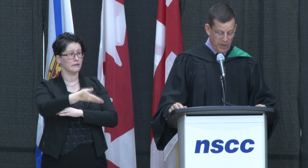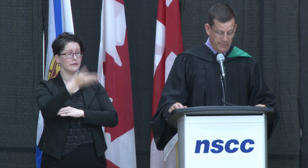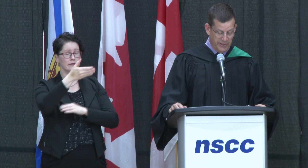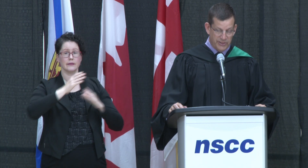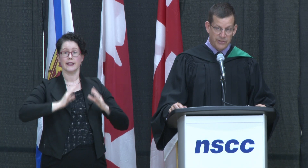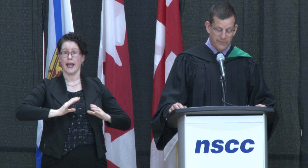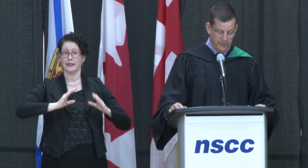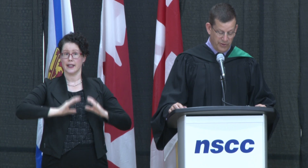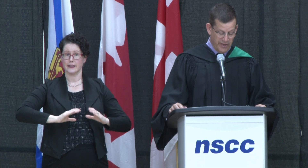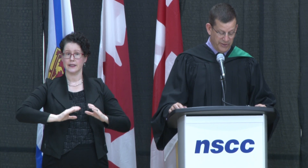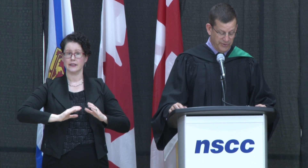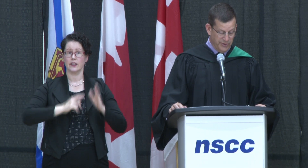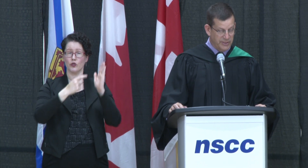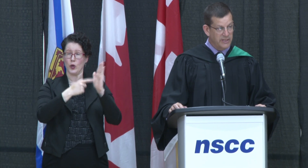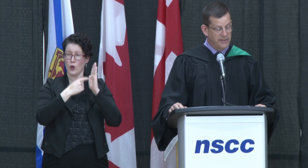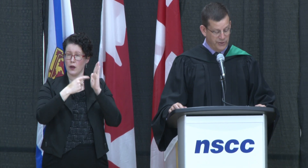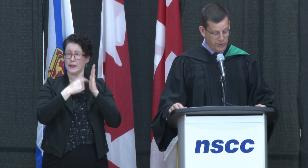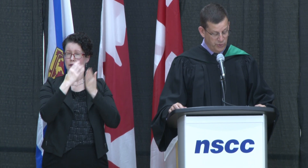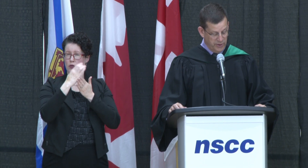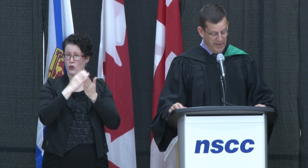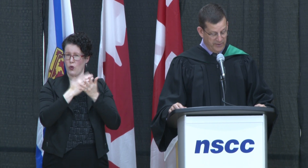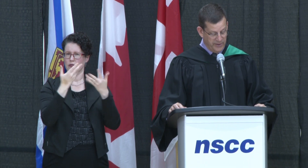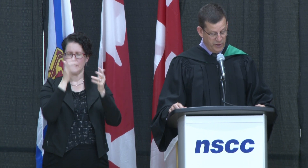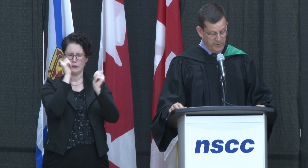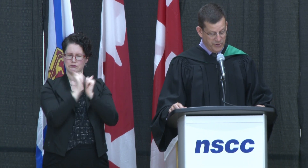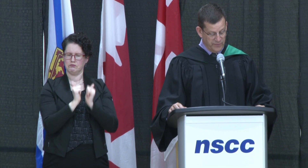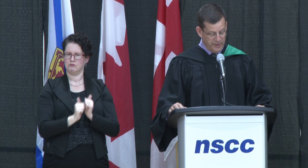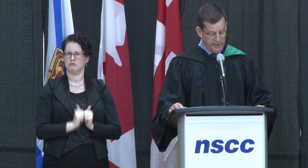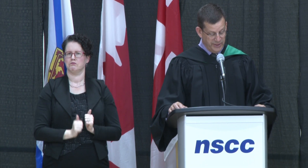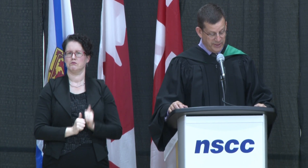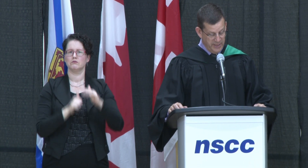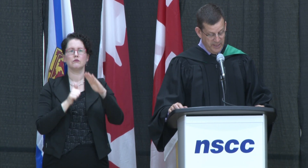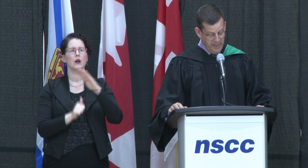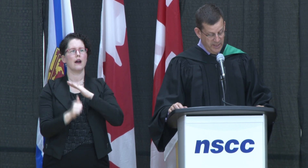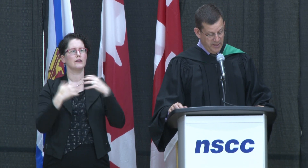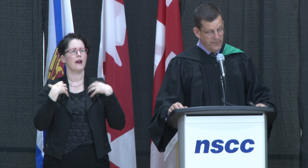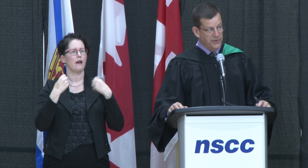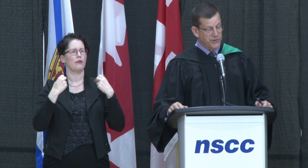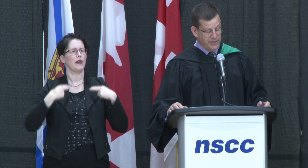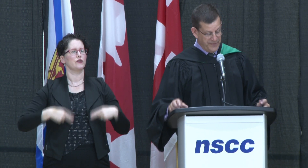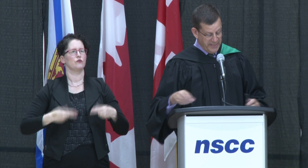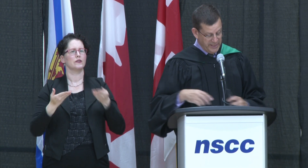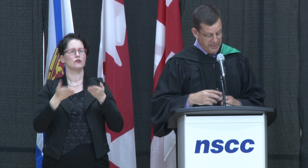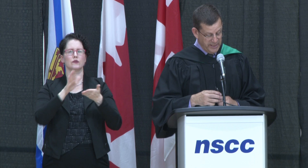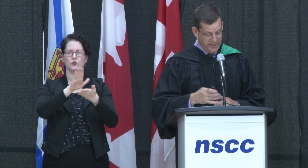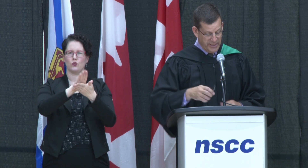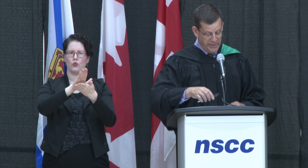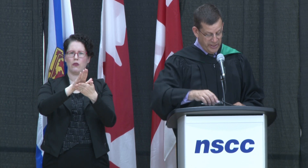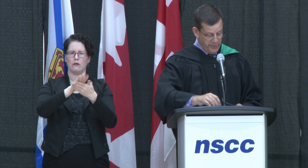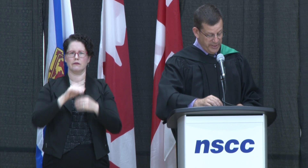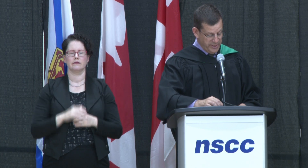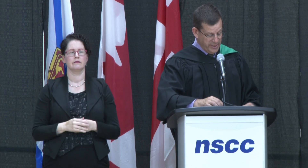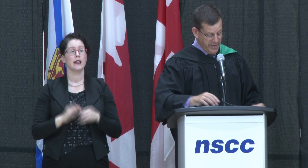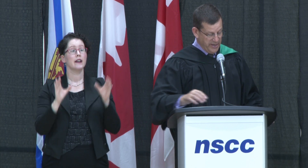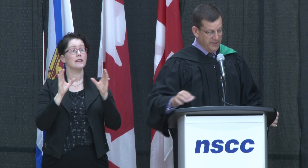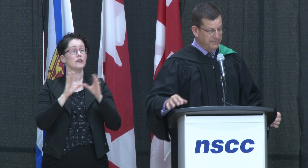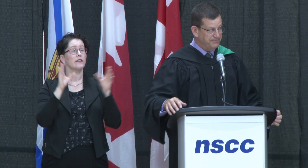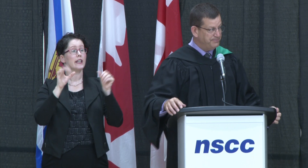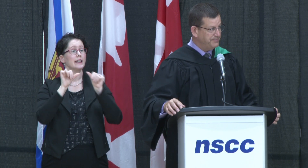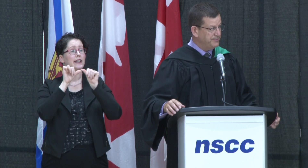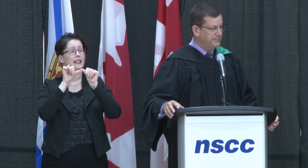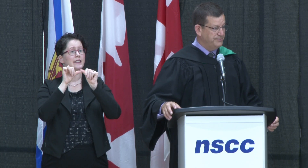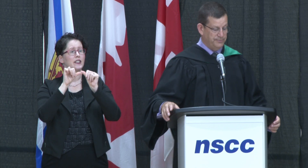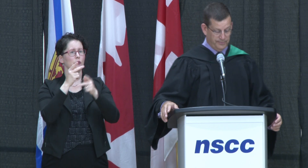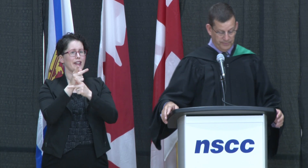the requirements for the credentials in the School of Health and Human Services for the Certificate in Continuing Care.